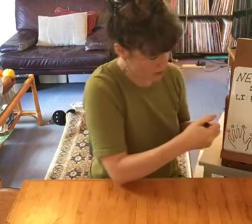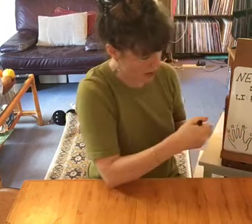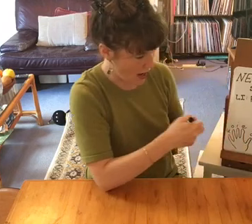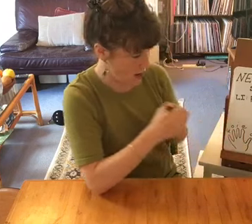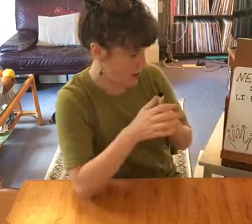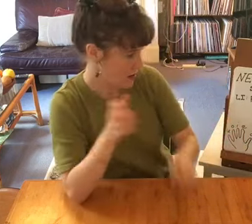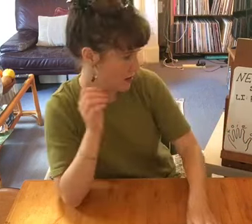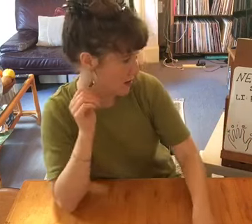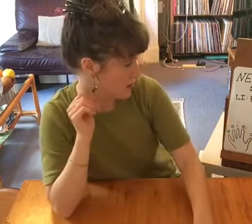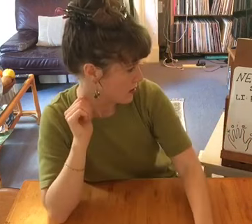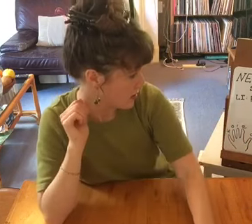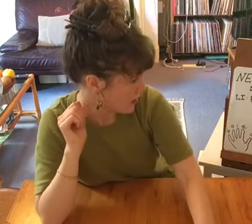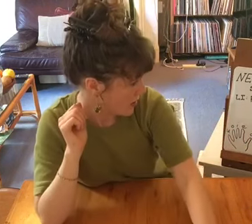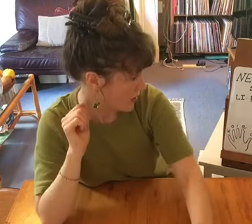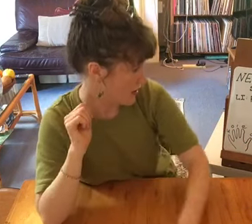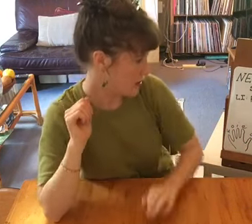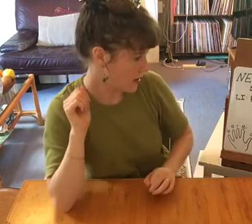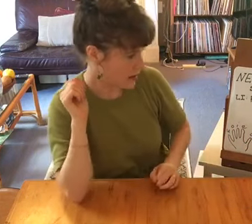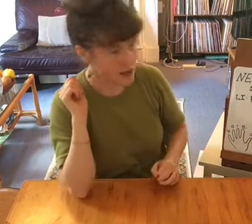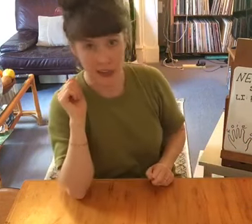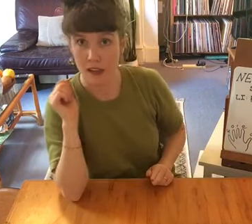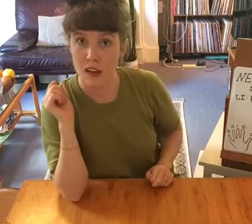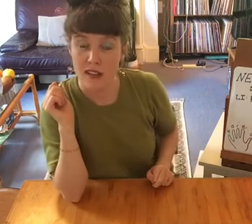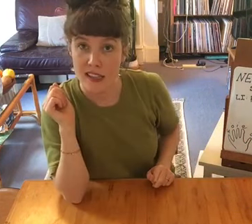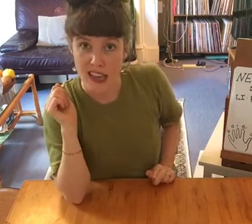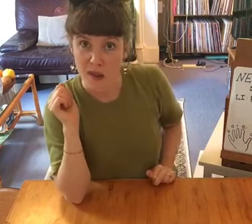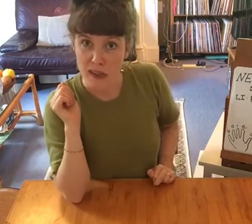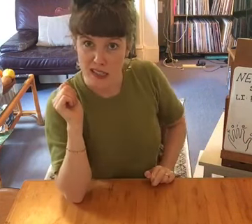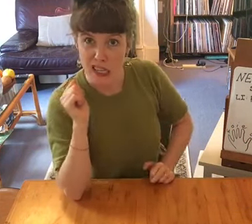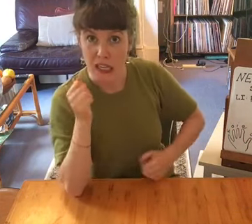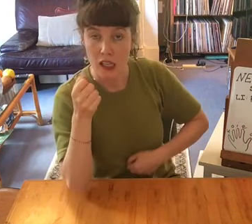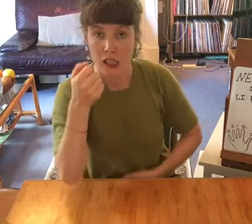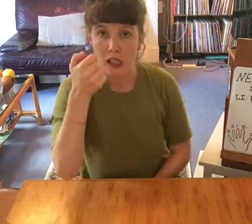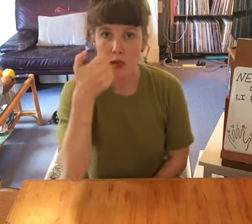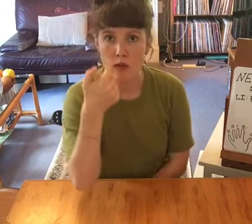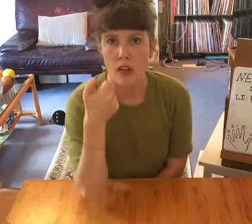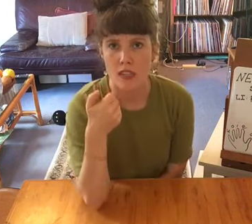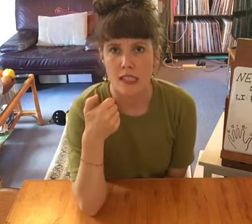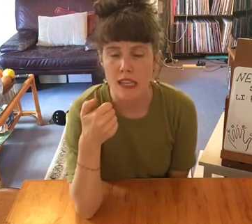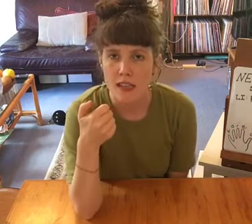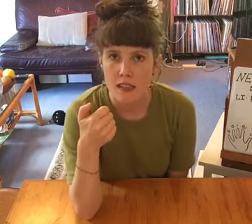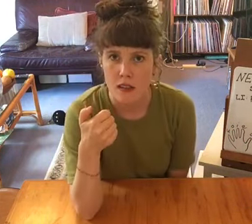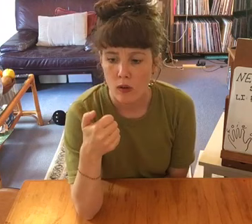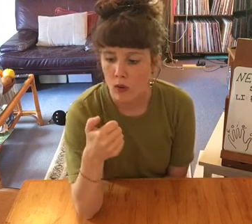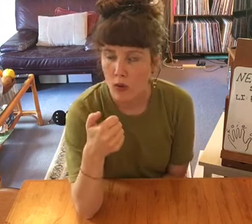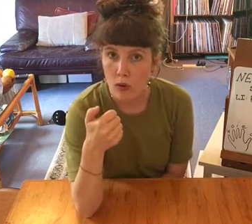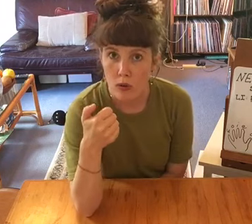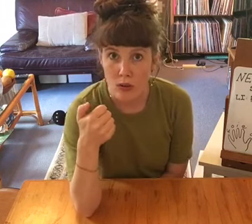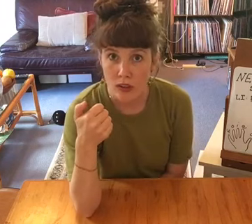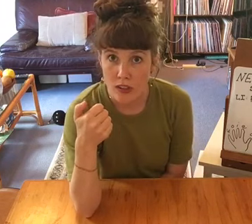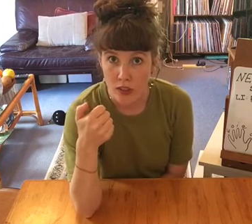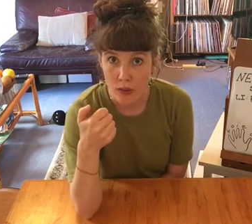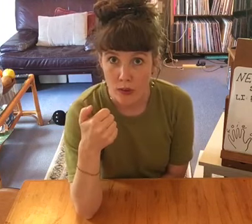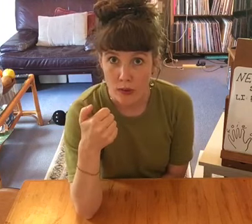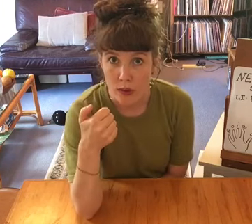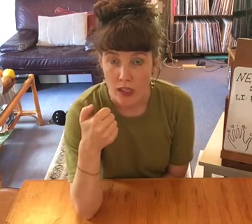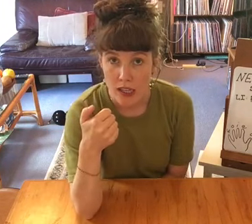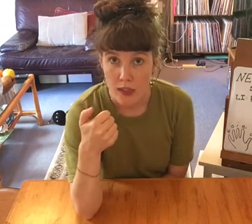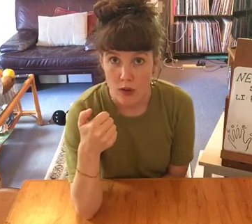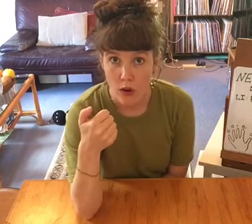Okay, it's a zig, not a zigzag, but a zig. So we've got 6. All you're going to do is you're going